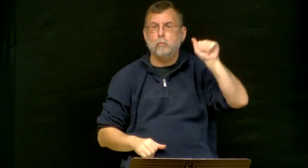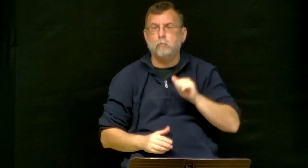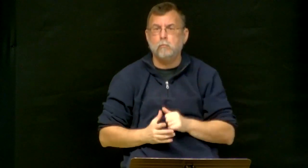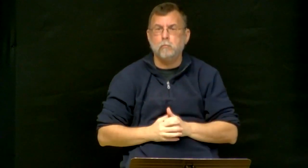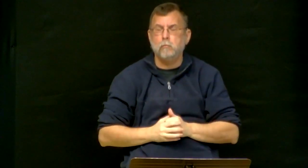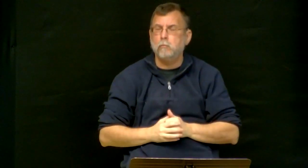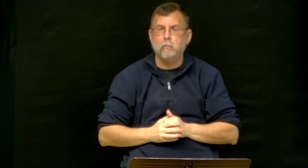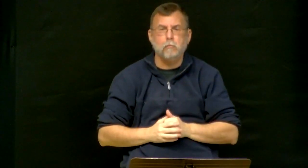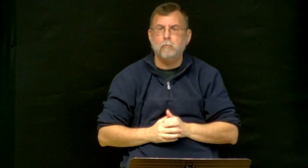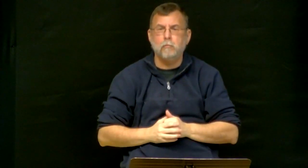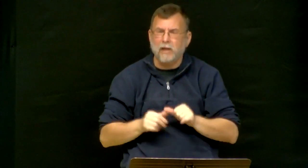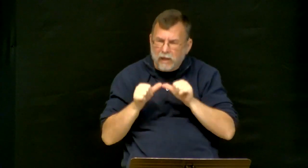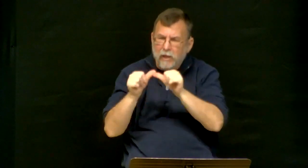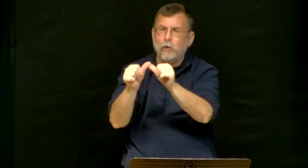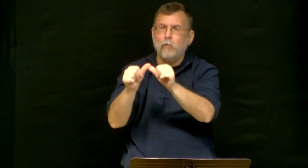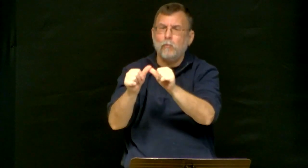there. Jesus didn't leave.